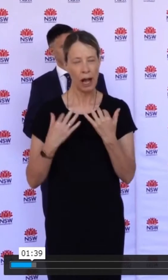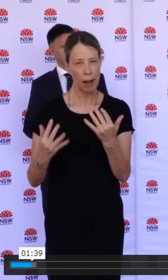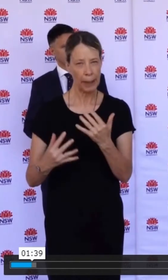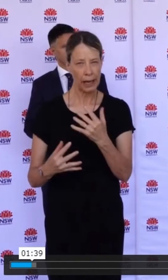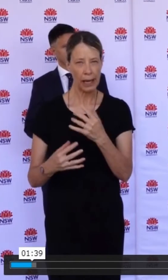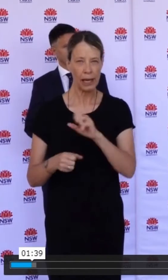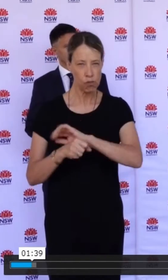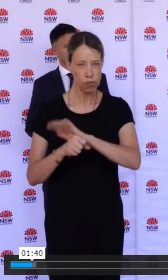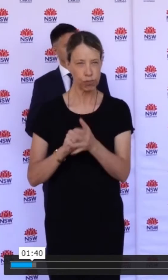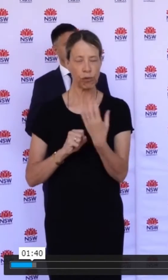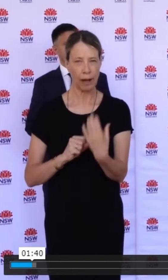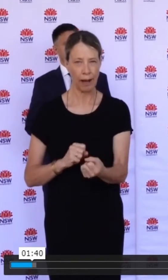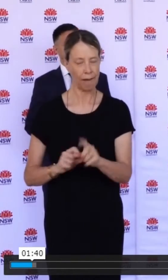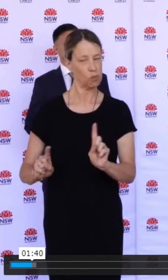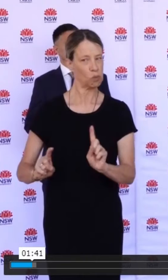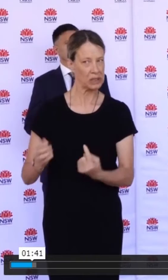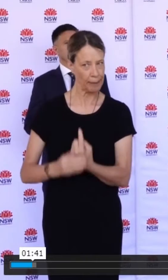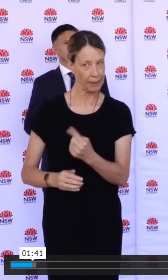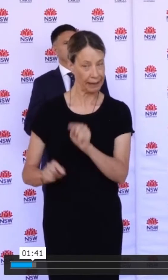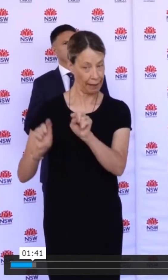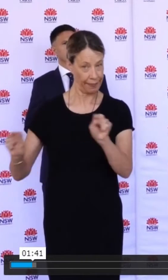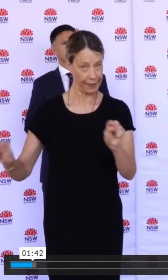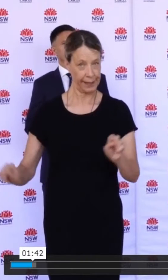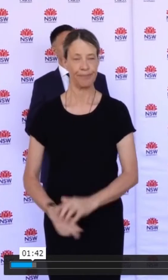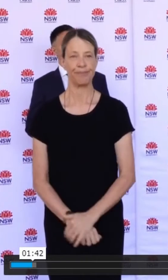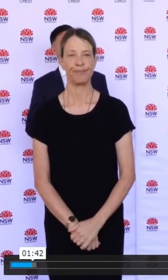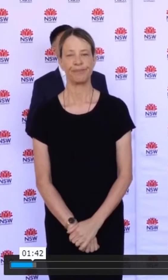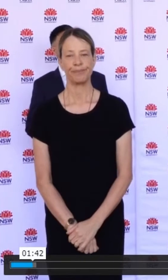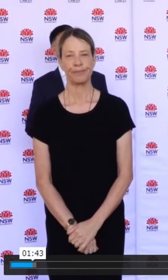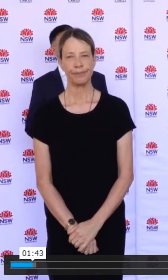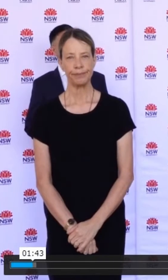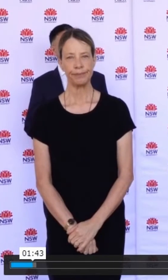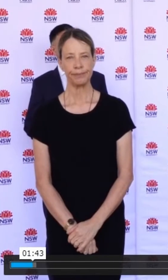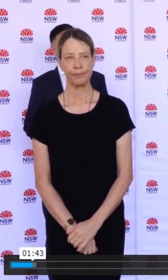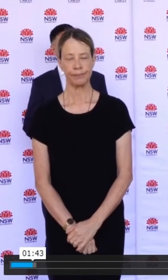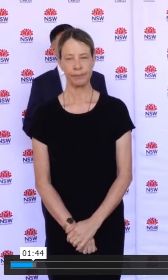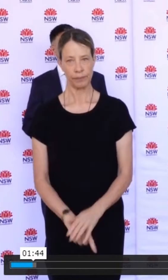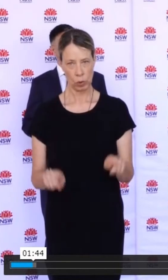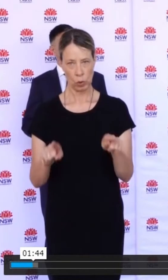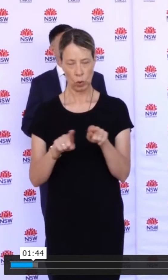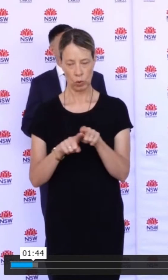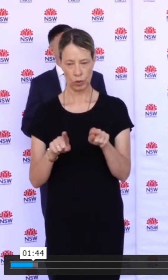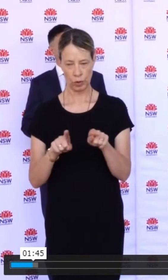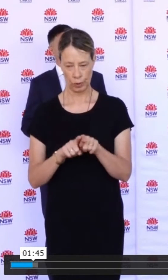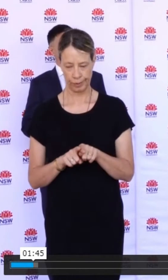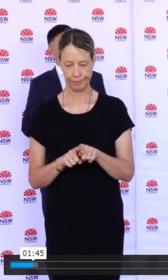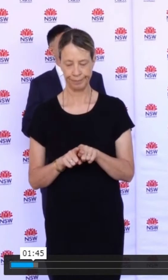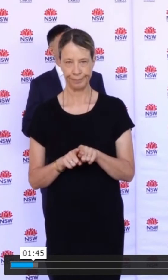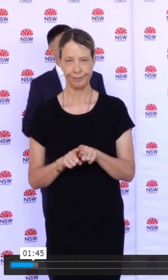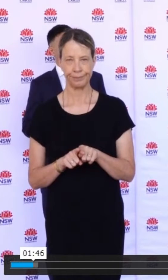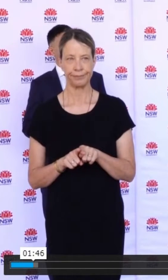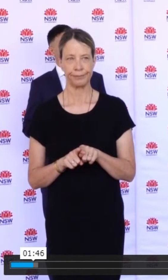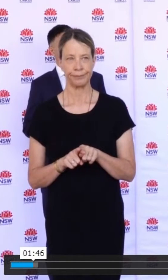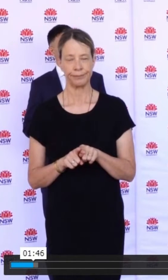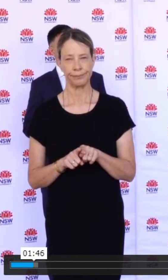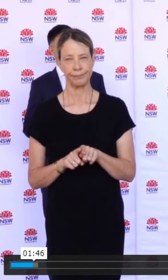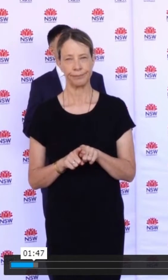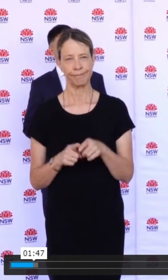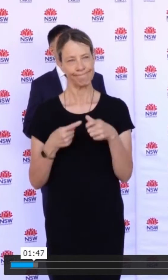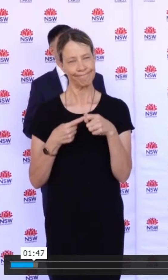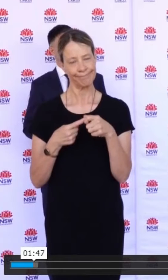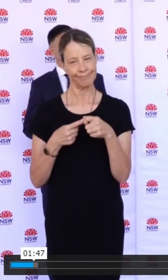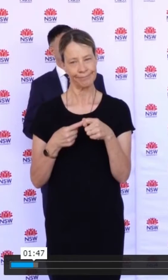in our community. Can I also just address a number of other issues? First of all, there's been some queries